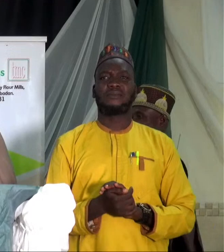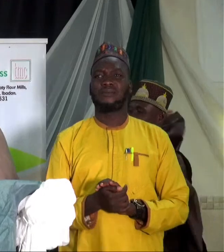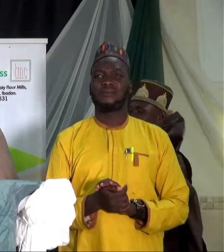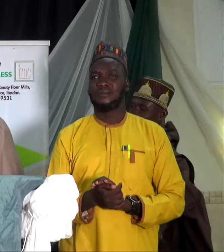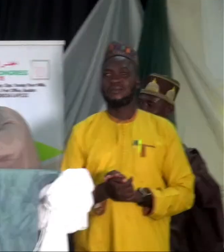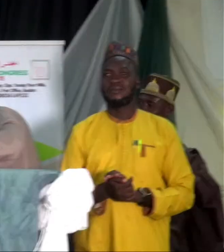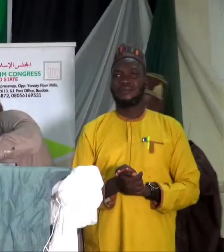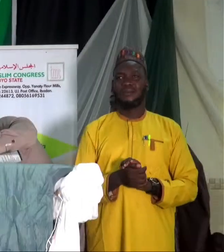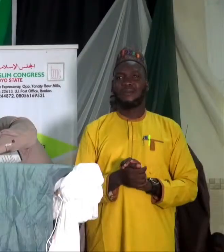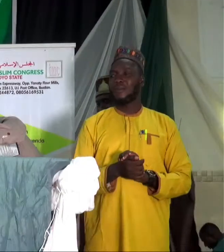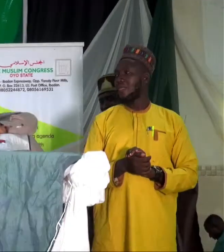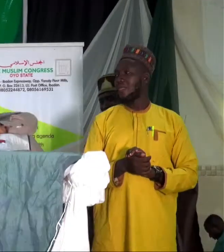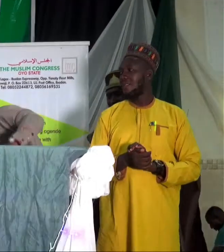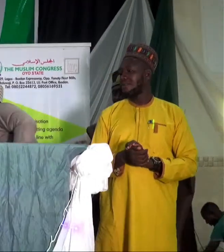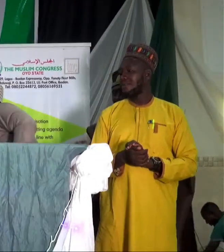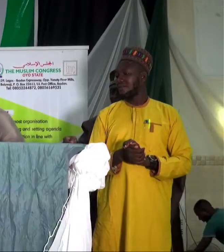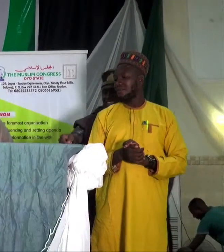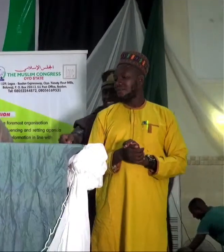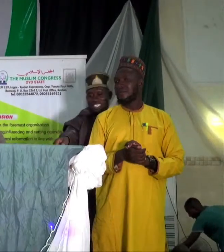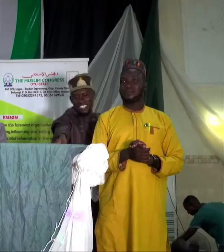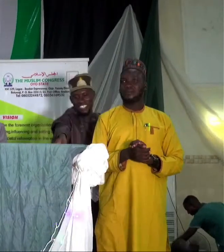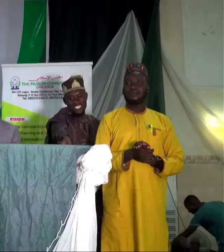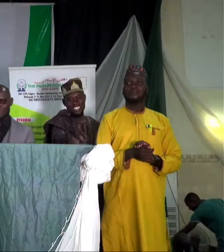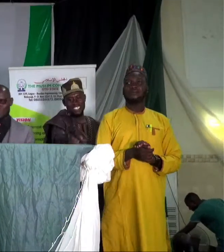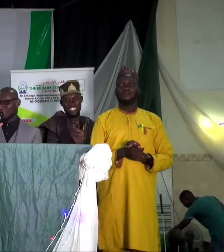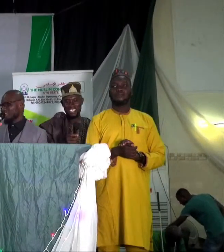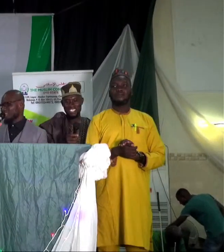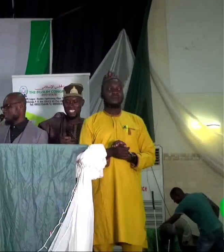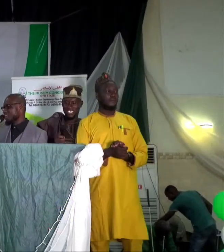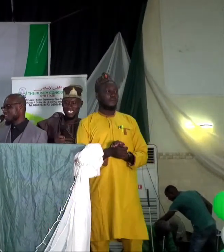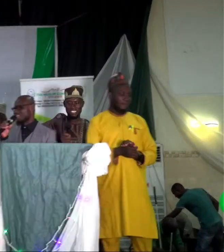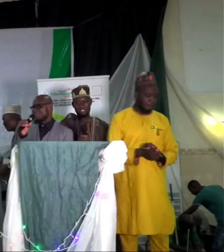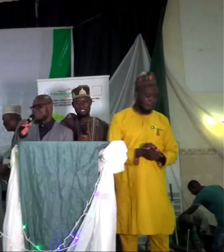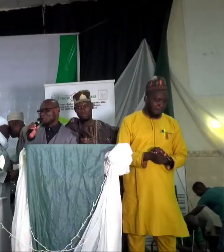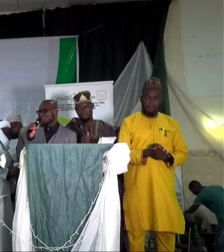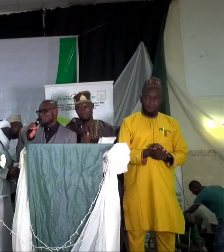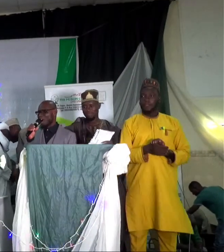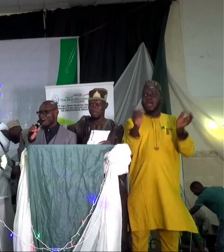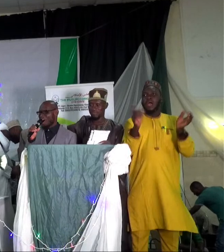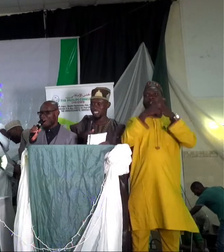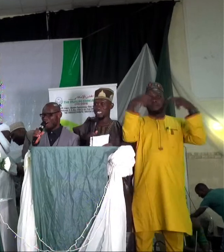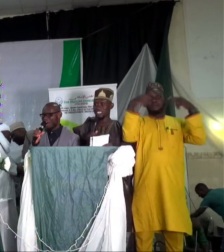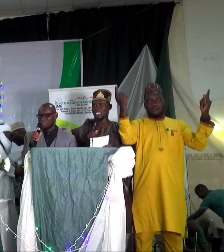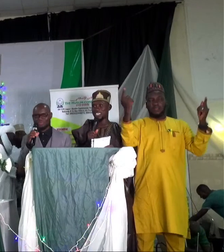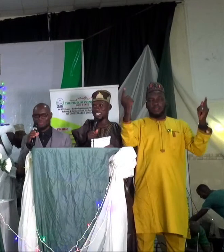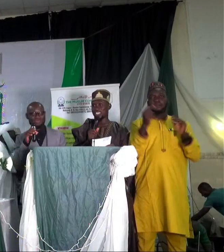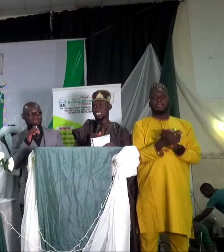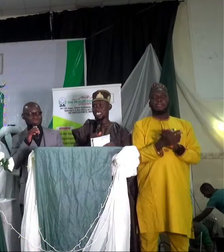wasalaamu ala mursalin walhamdulillahi rabbil alamin kabirullah